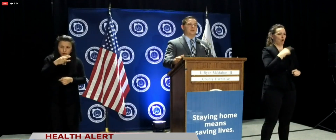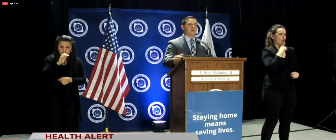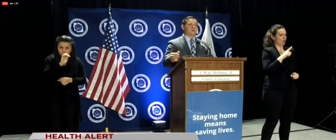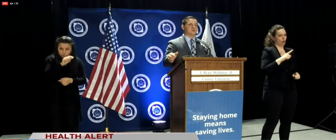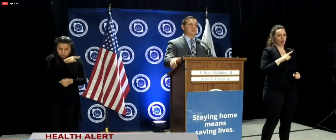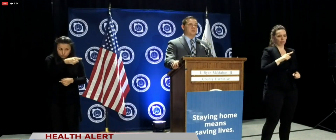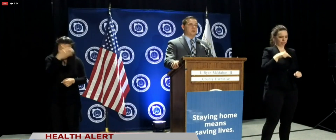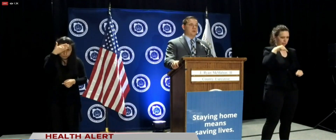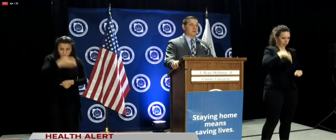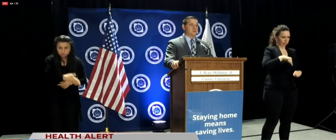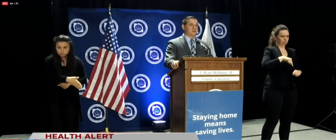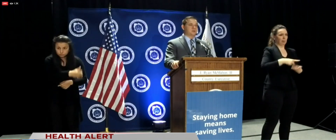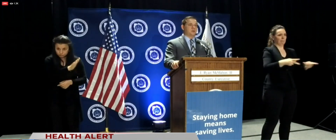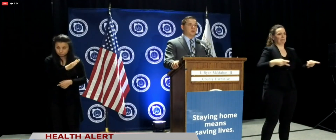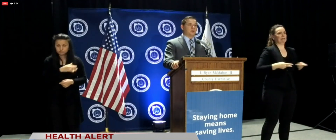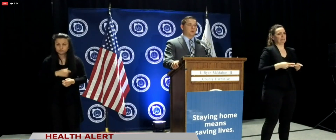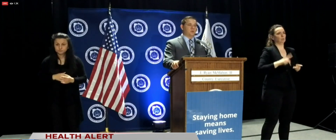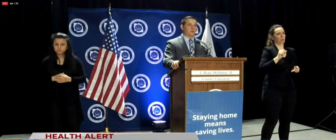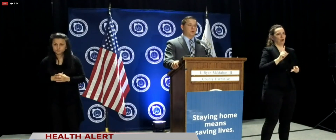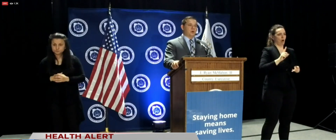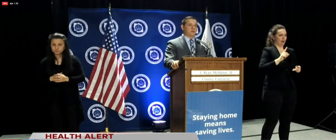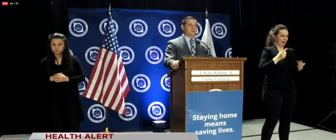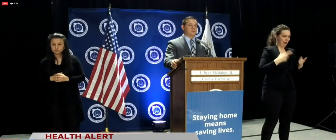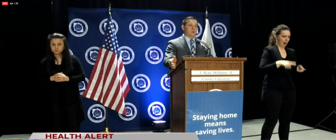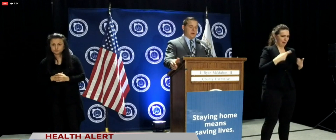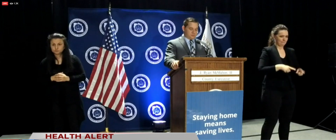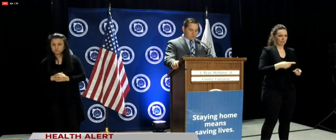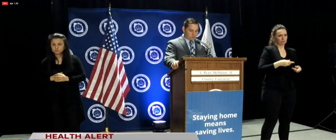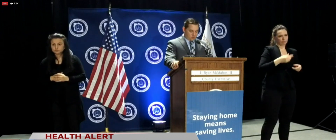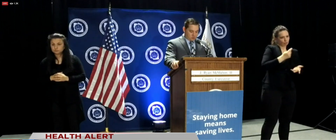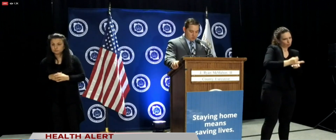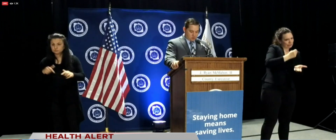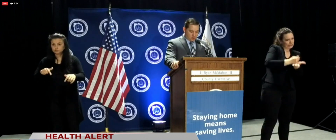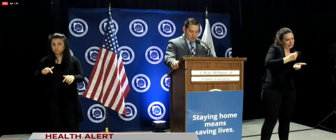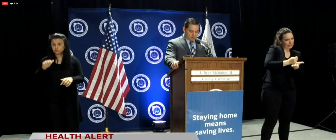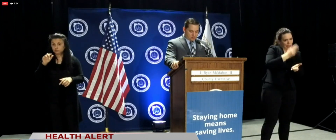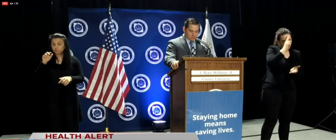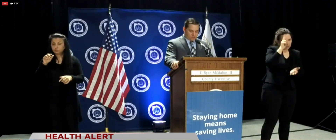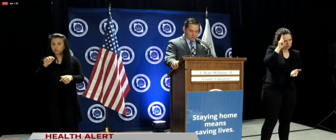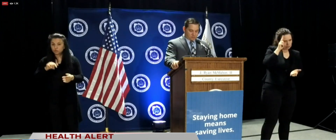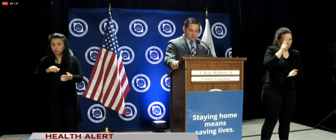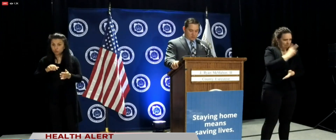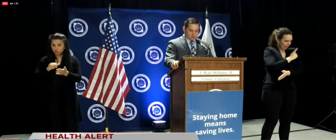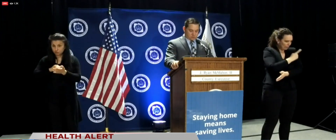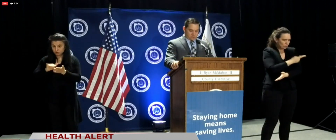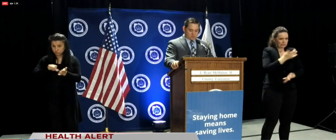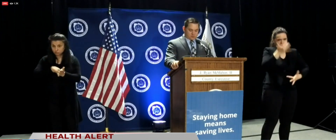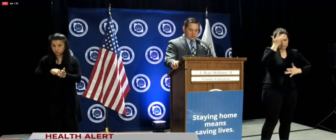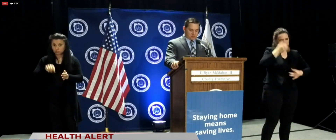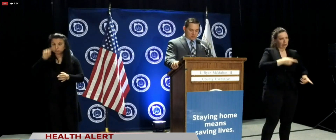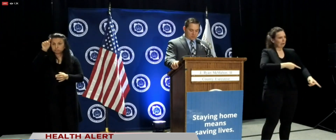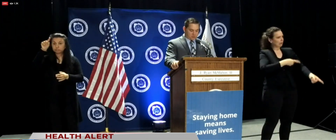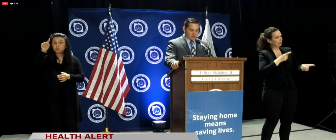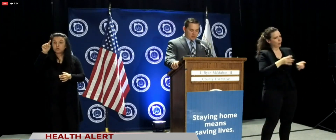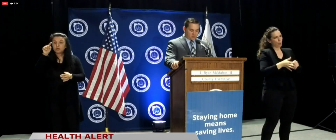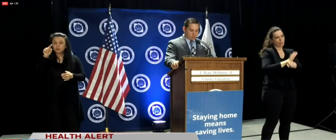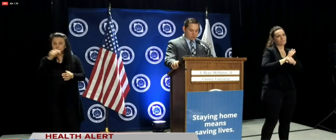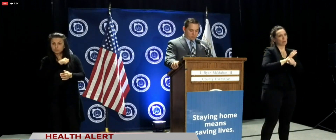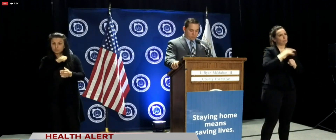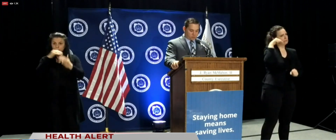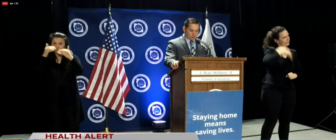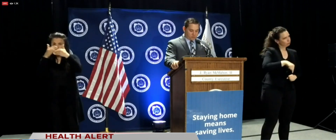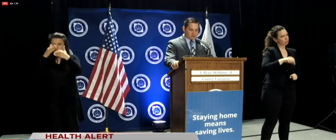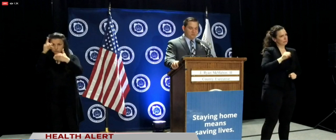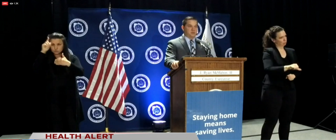for our healthcare system in Central New York and Northern New York, and this is why. So from serving people from the Canadian